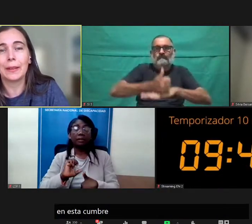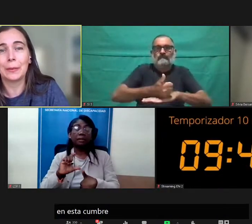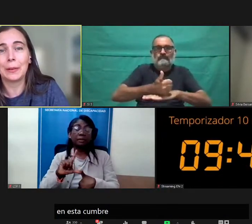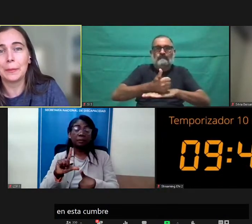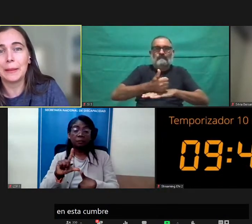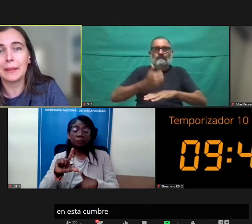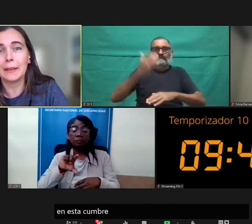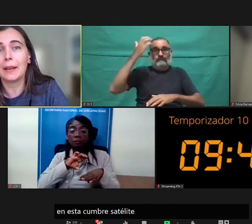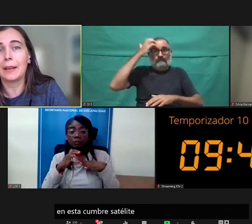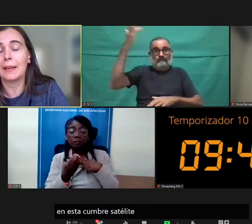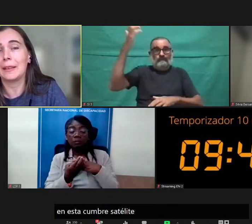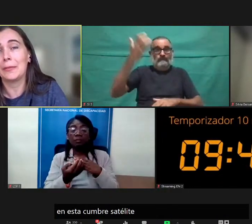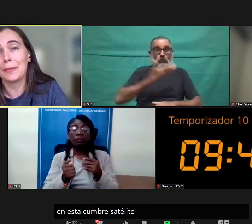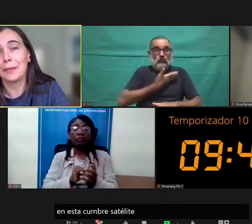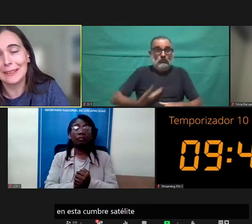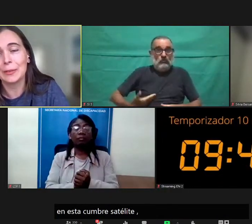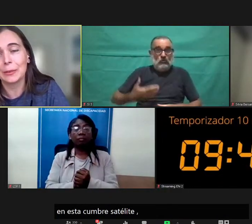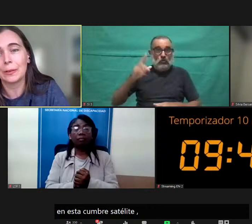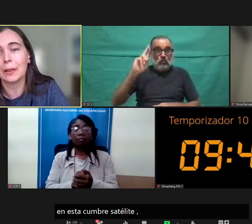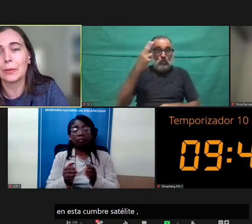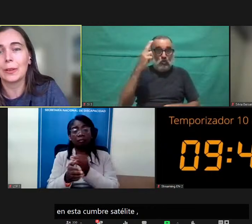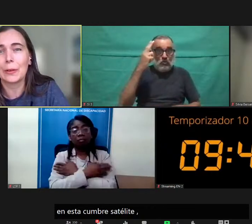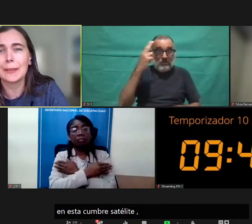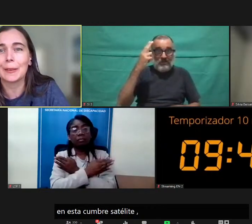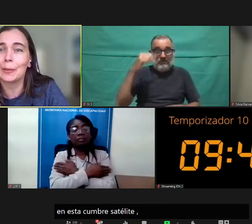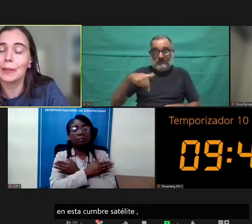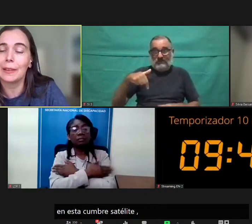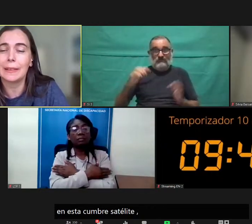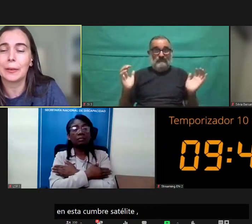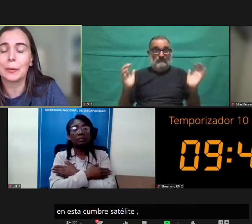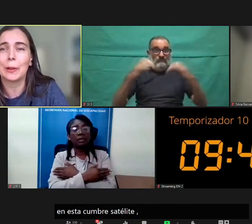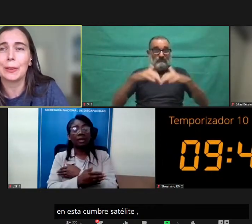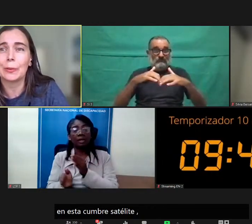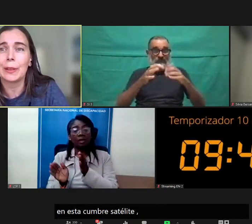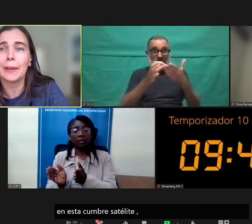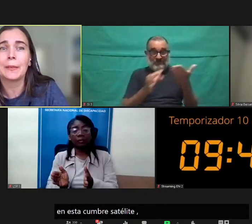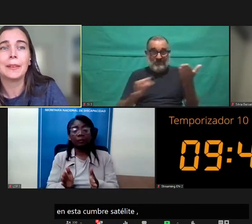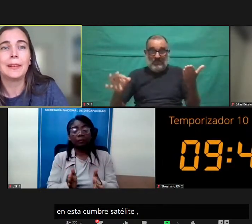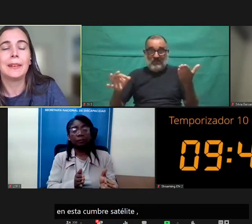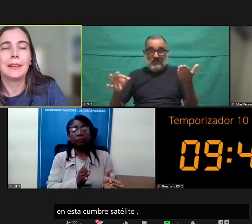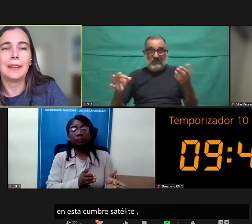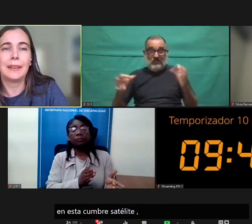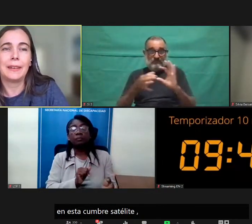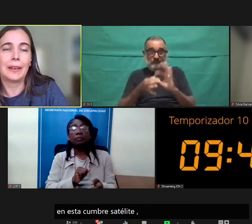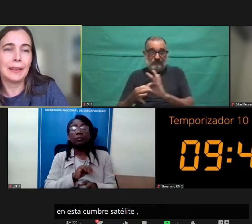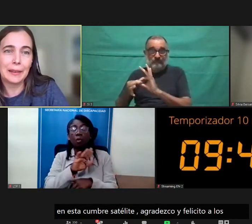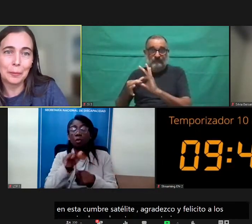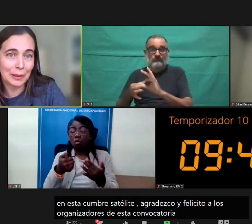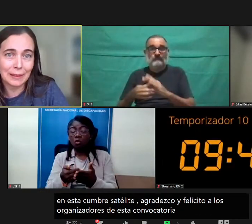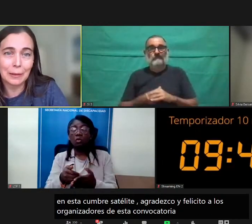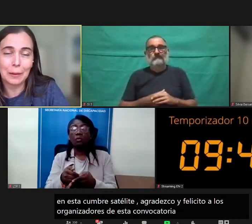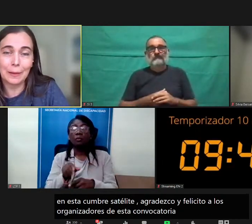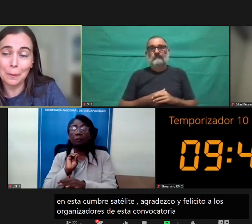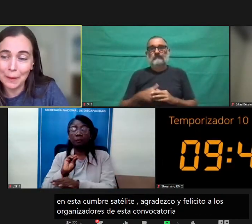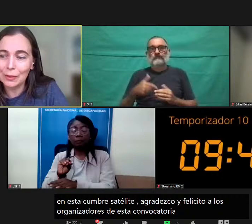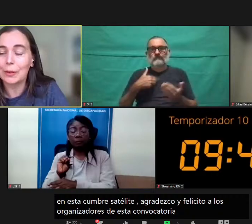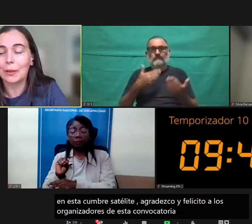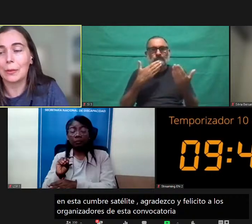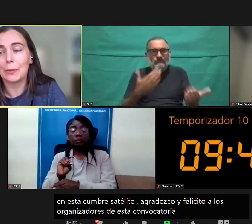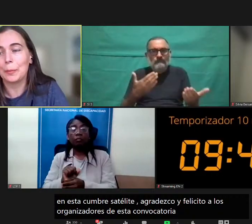satellite summit i thank and i congratulate the organizers of this calling